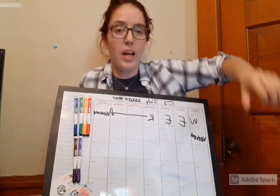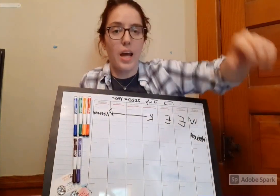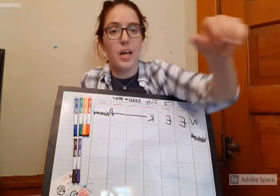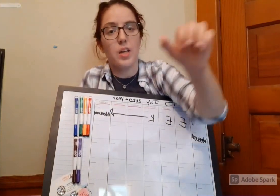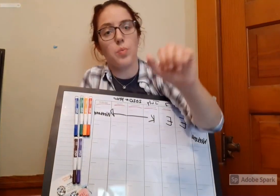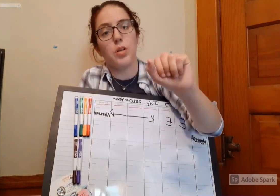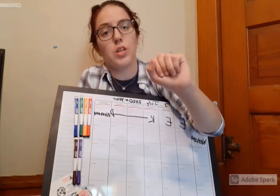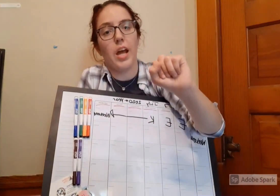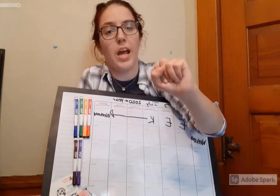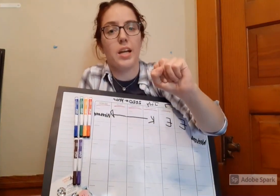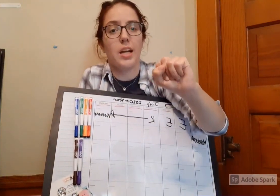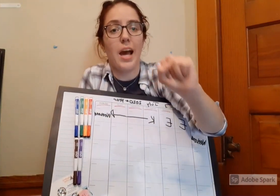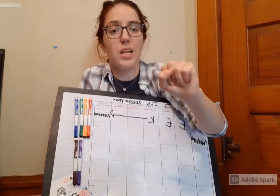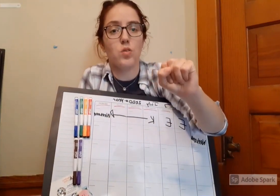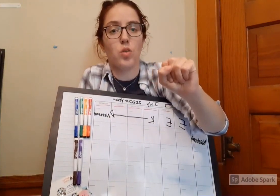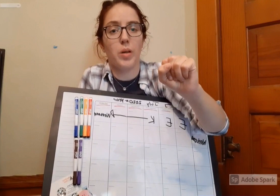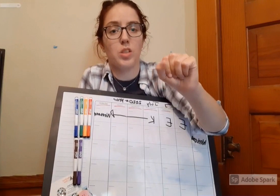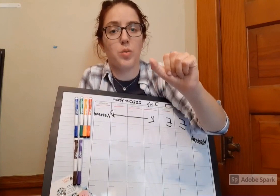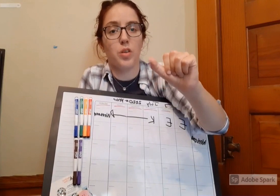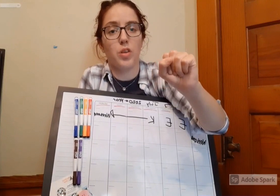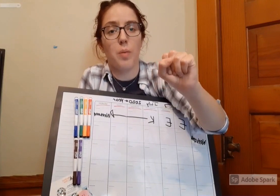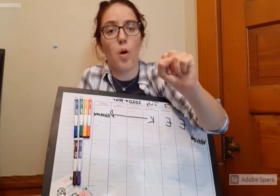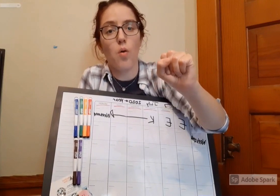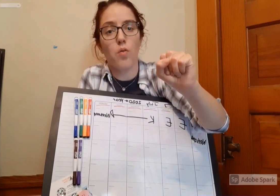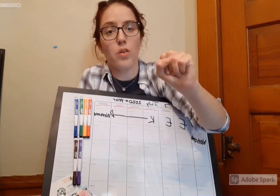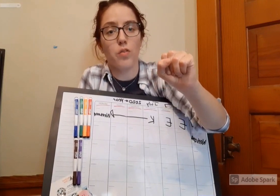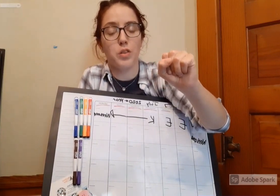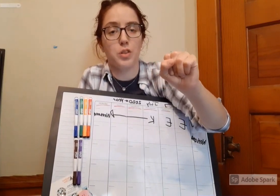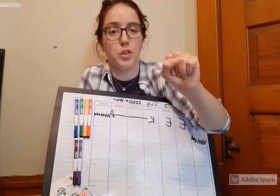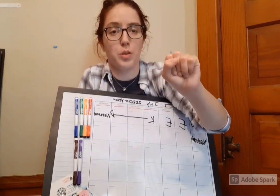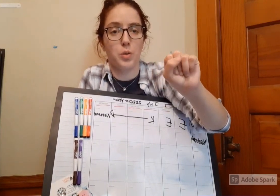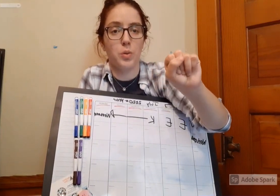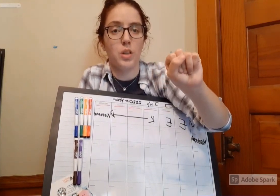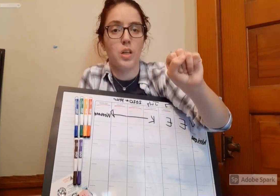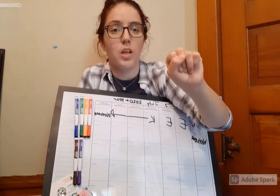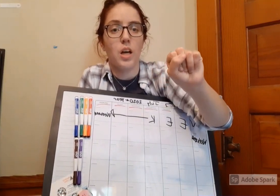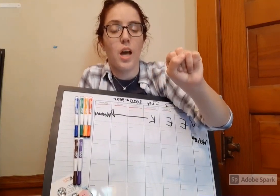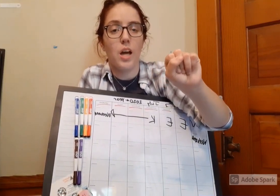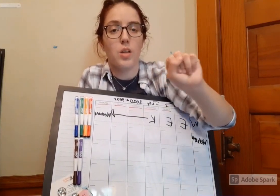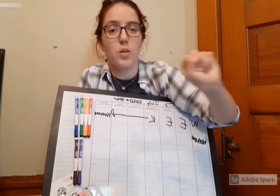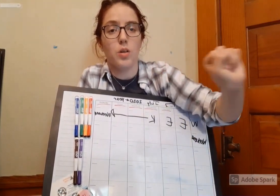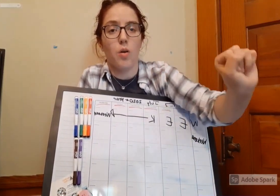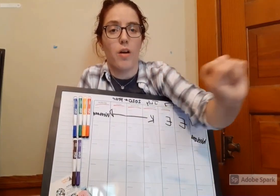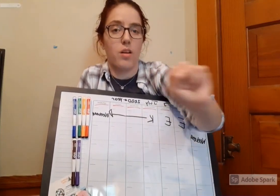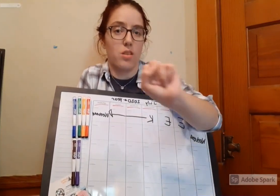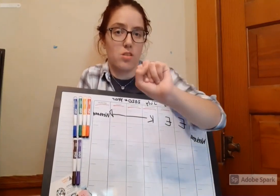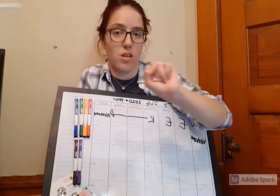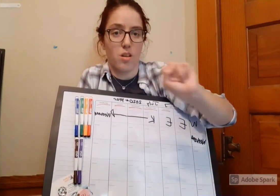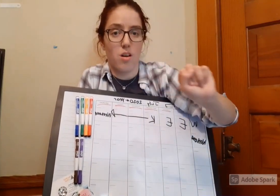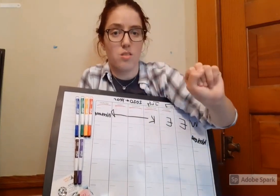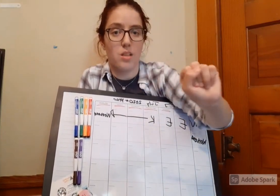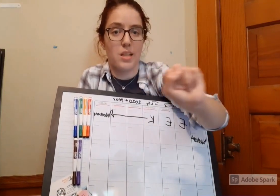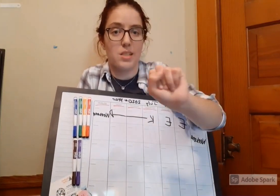Saturday, you put your hand in an S formation with your thumb over the first two, and you go around in the circle. That's